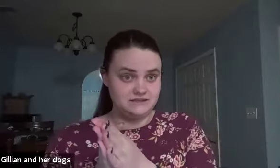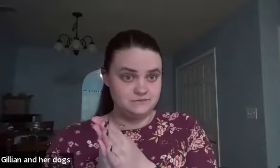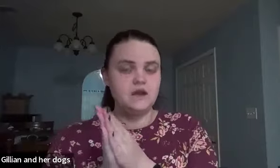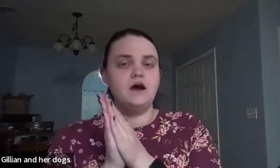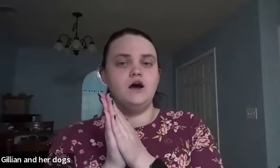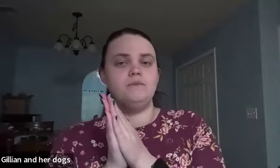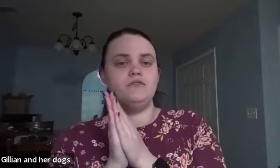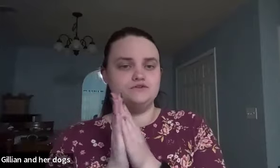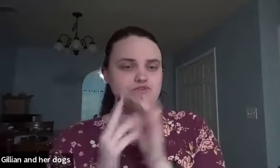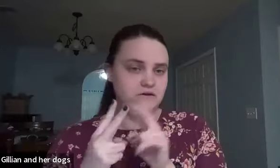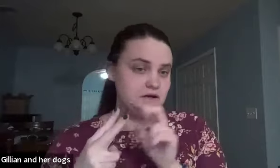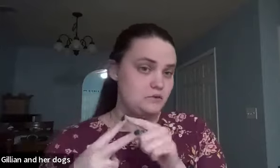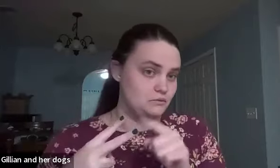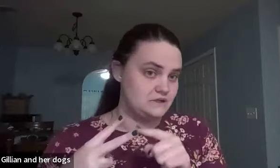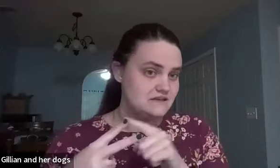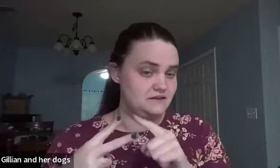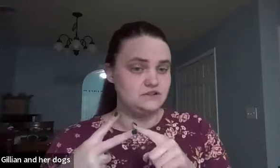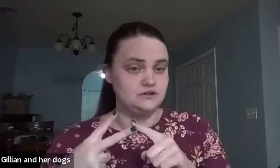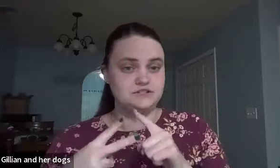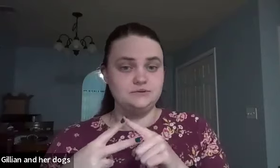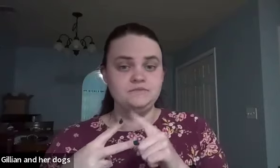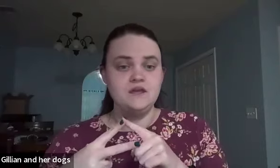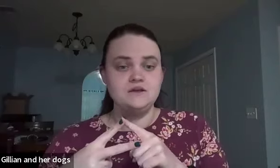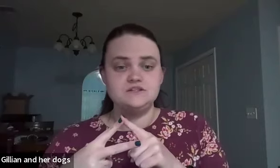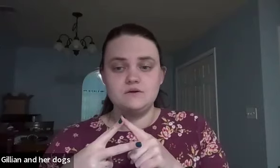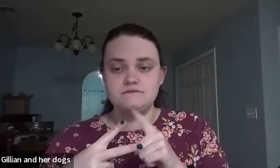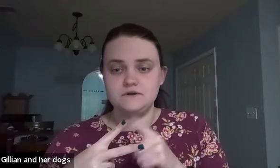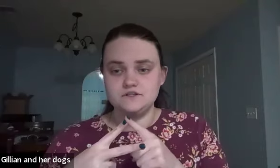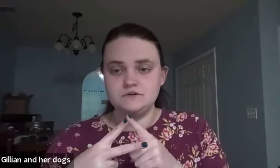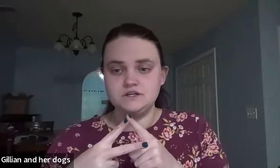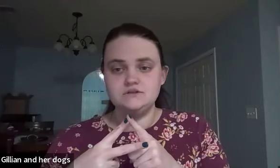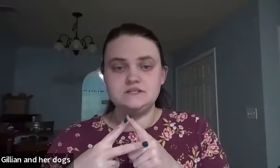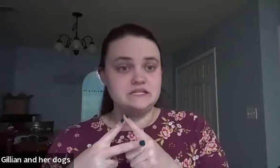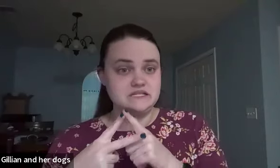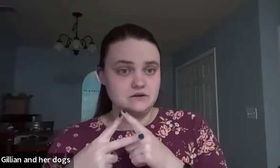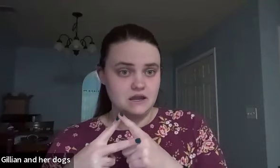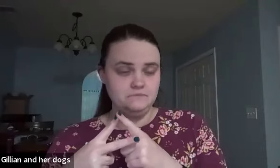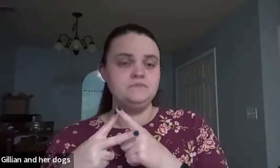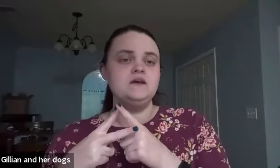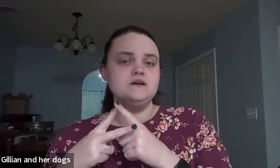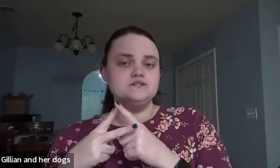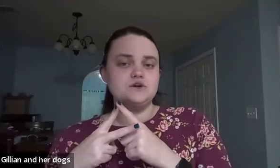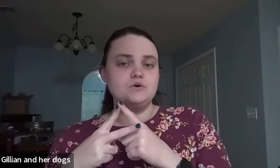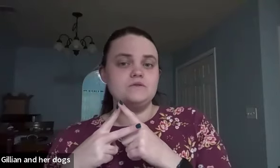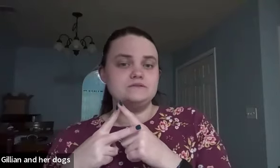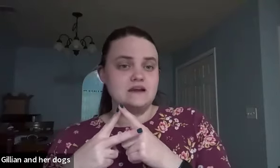repeat. Those are 2 very important ones, I think, to learn too. So the first one we're going to do is please slow down. So the sign